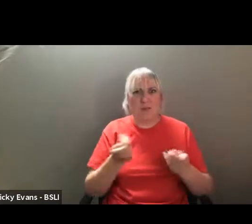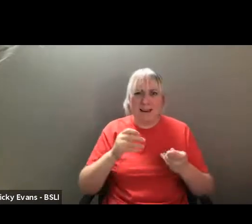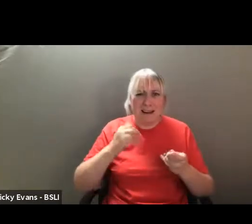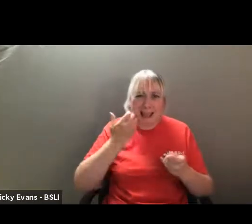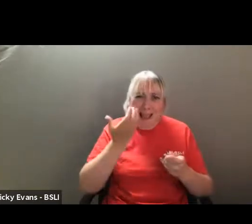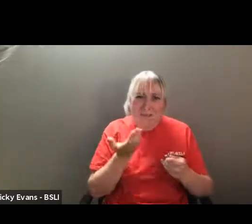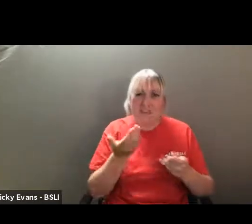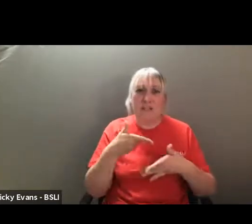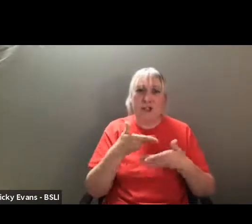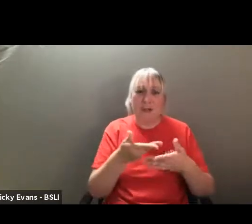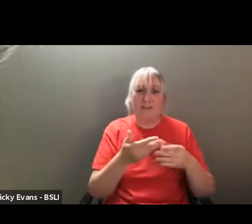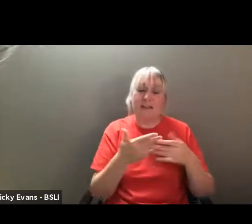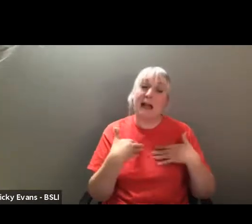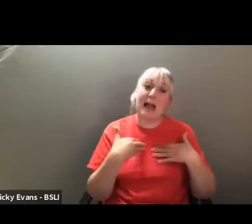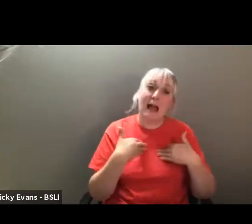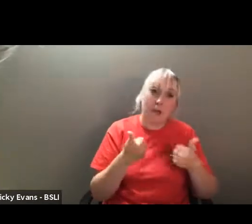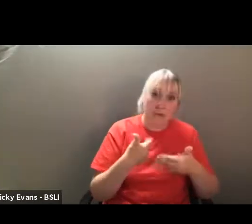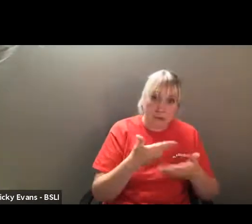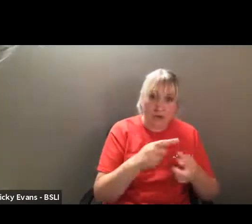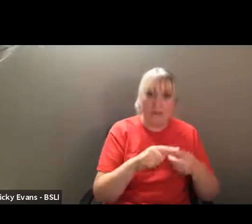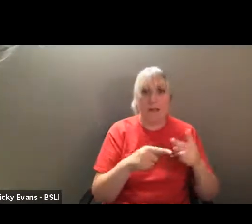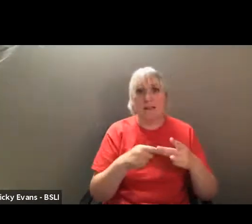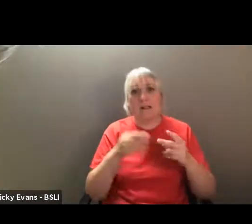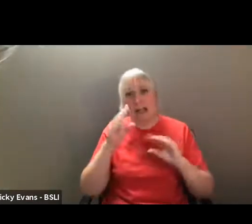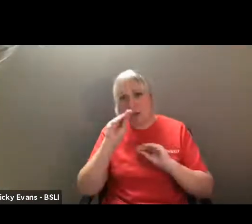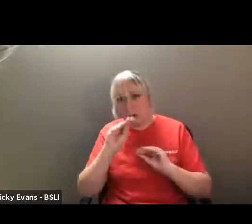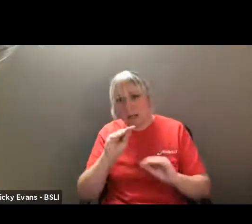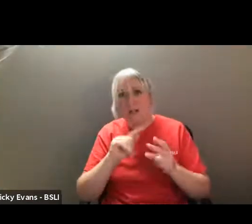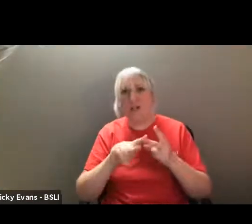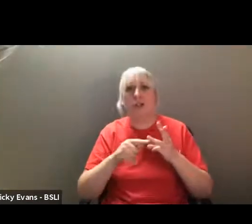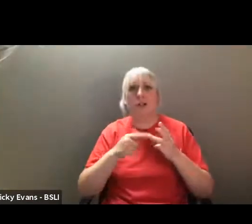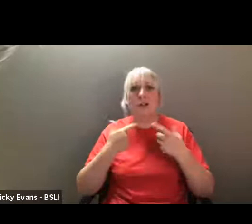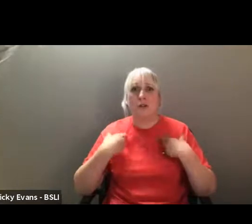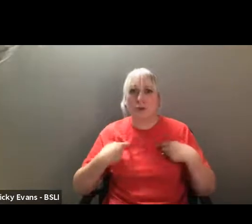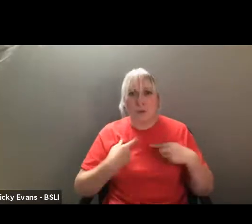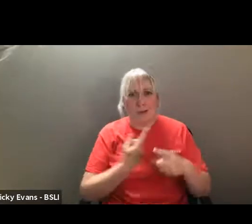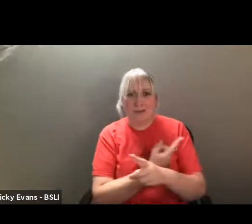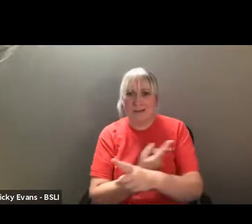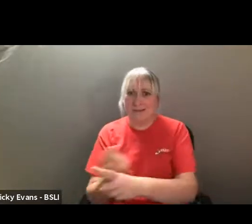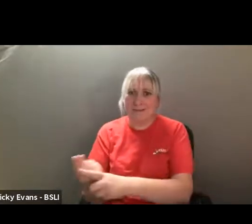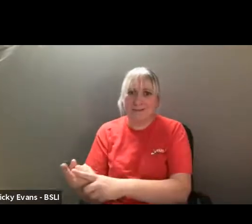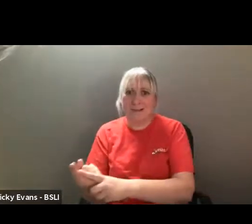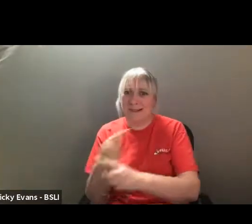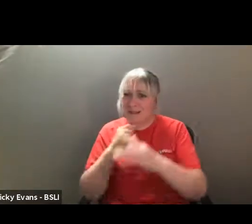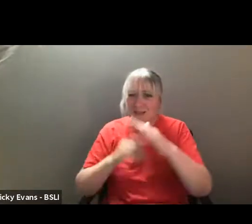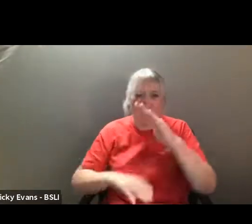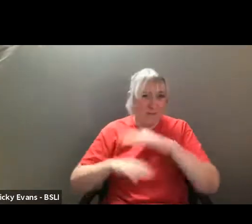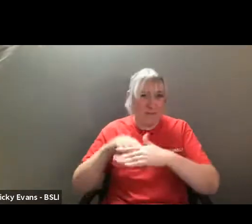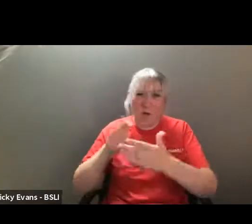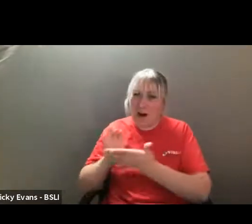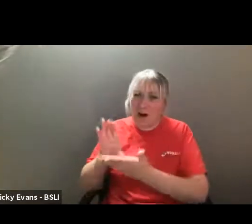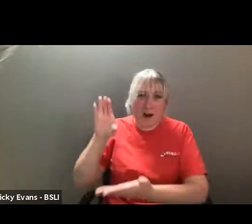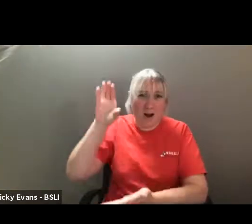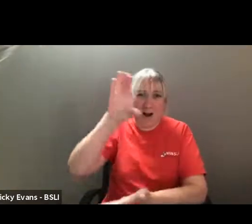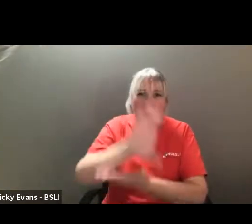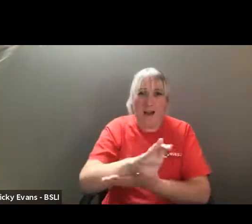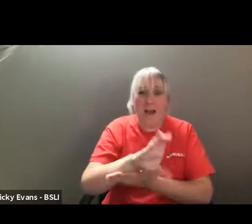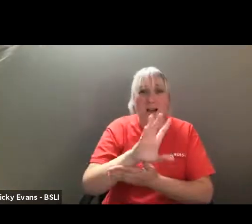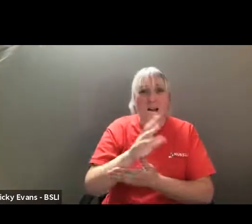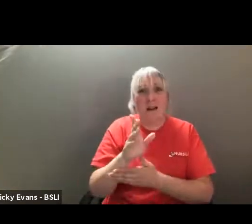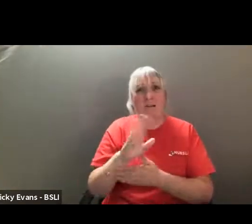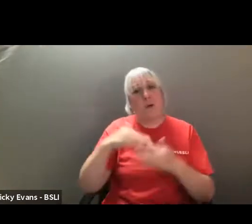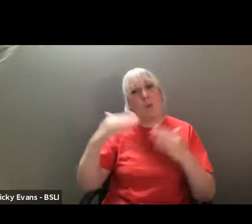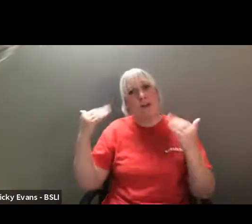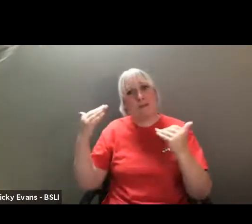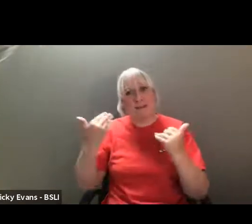service, education, social work, etc., etc. So there is no way that it could be done without